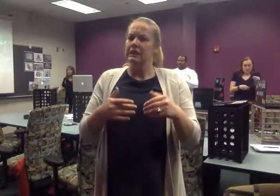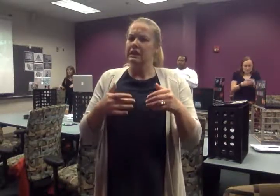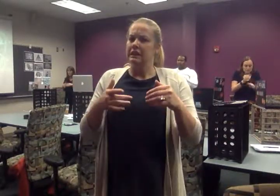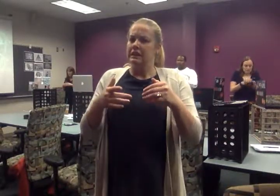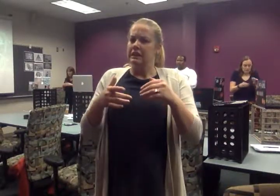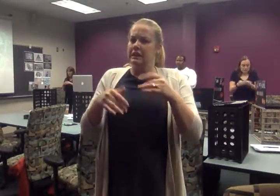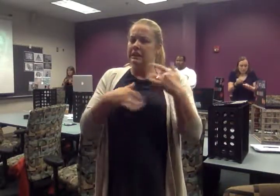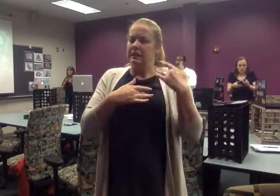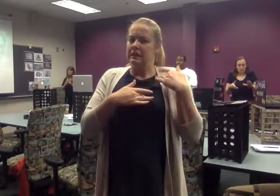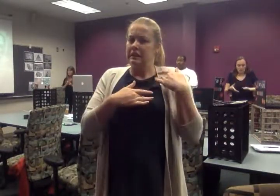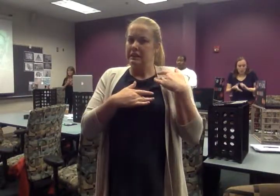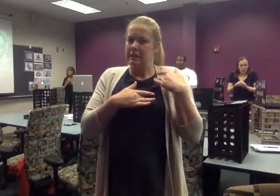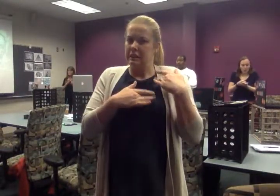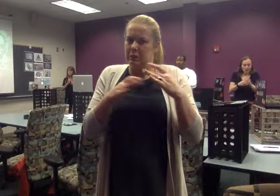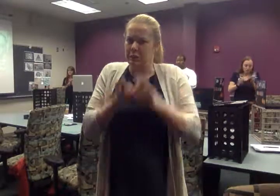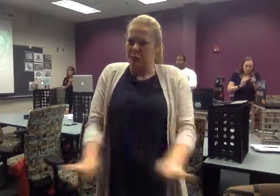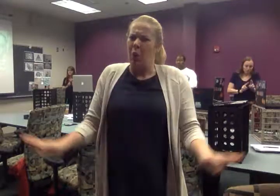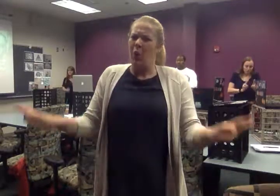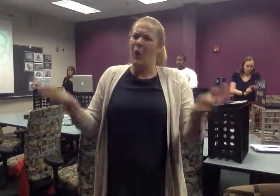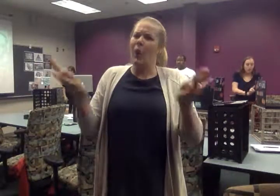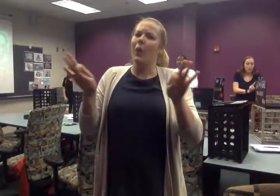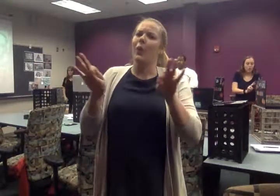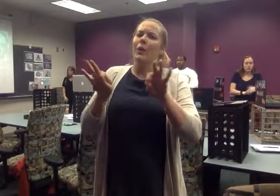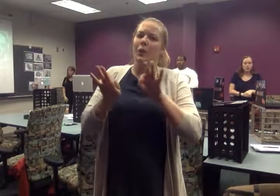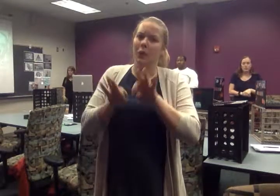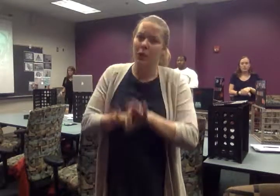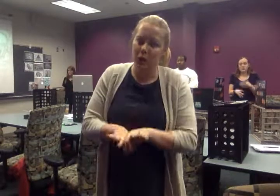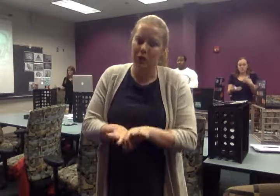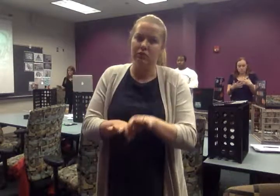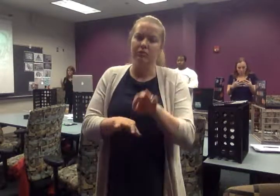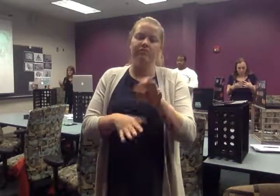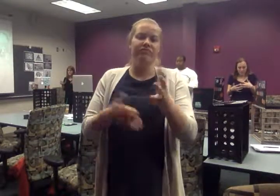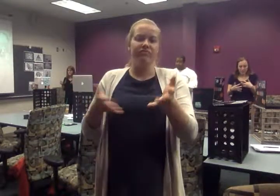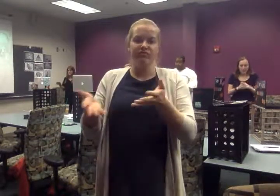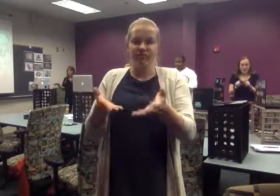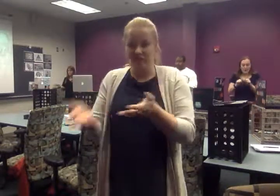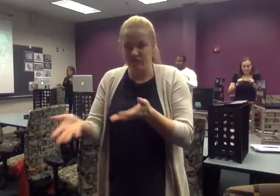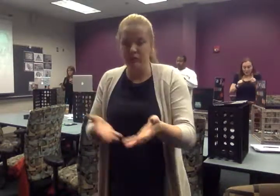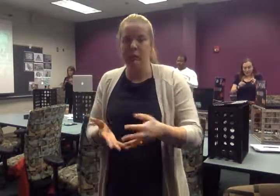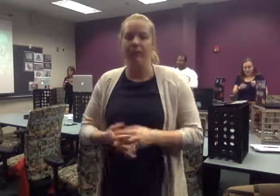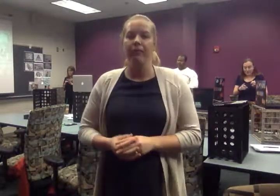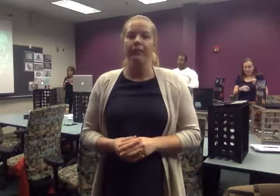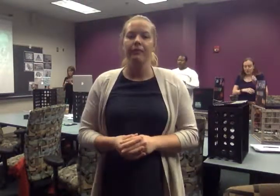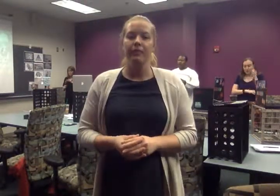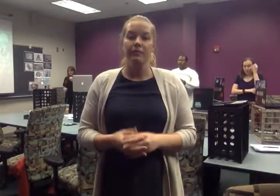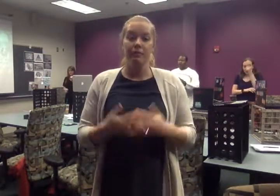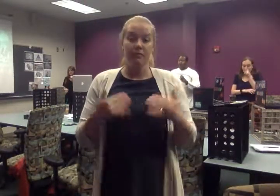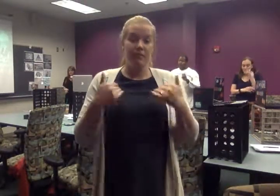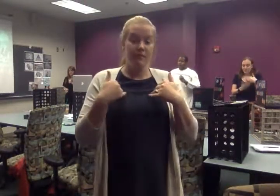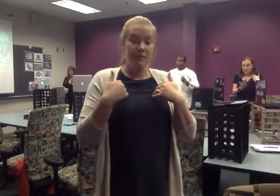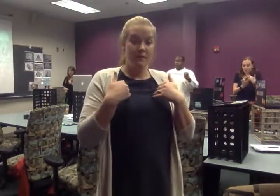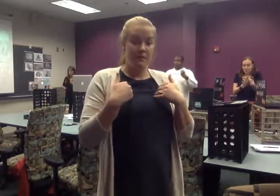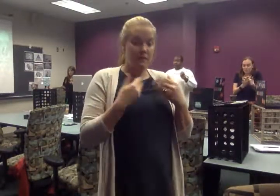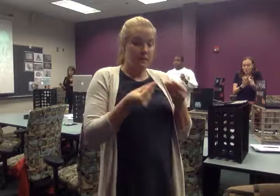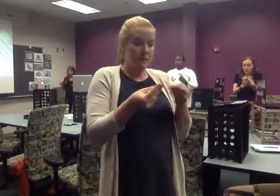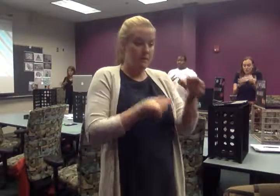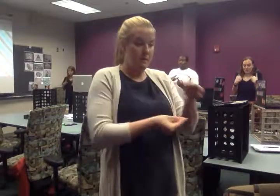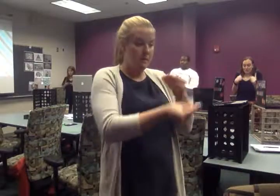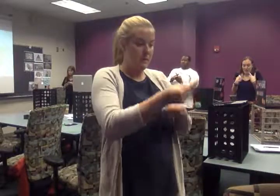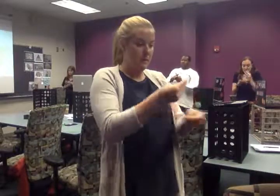had symbolic value. But when Europeans arrived, they introduced monetized trade into the system, and in the process transformed that system. Money was no longer